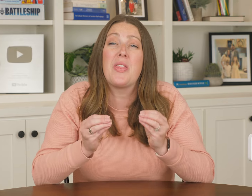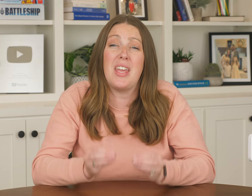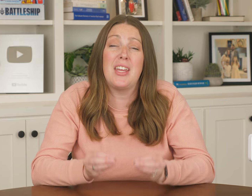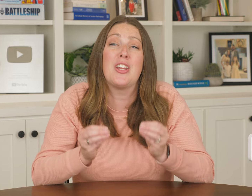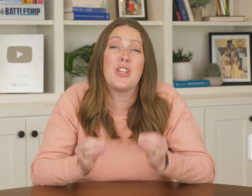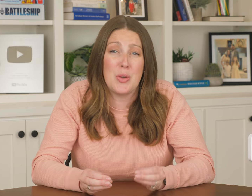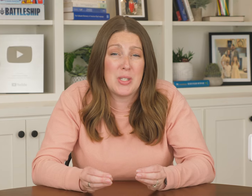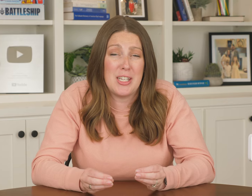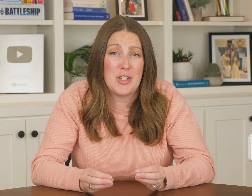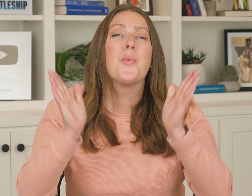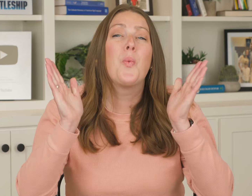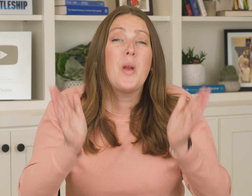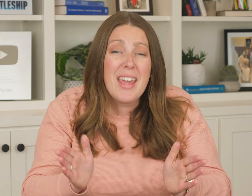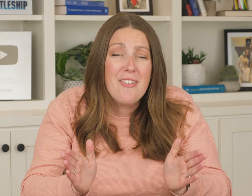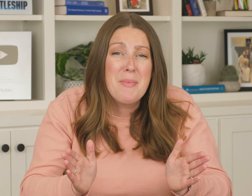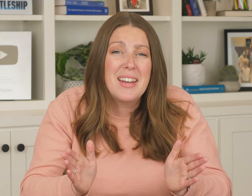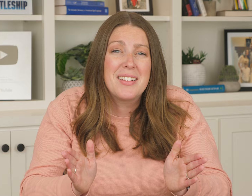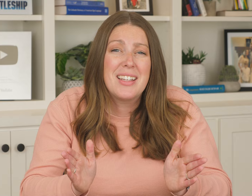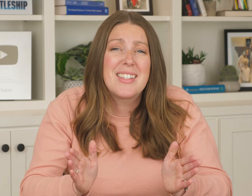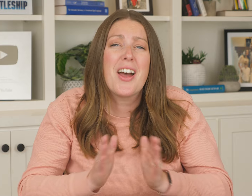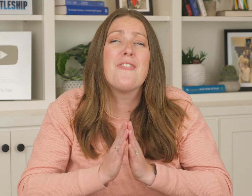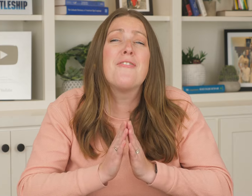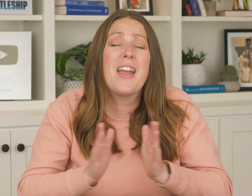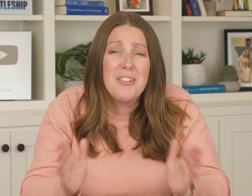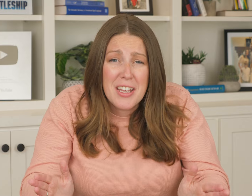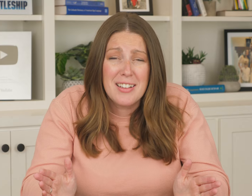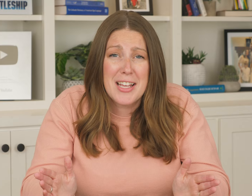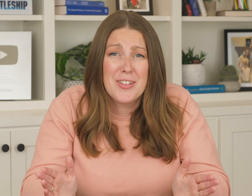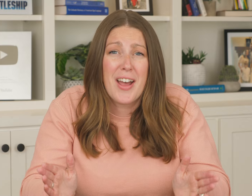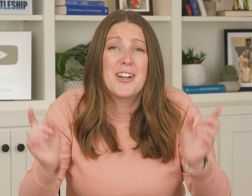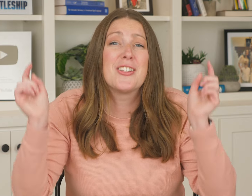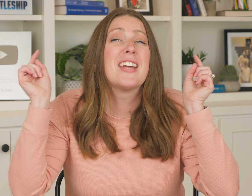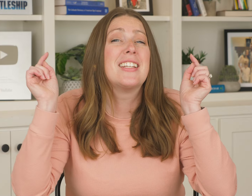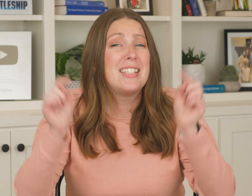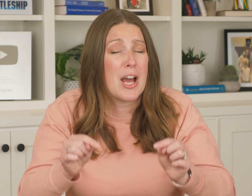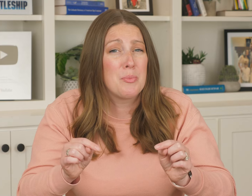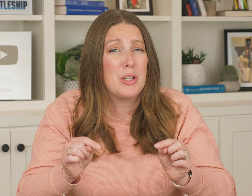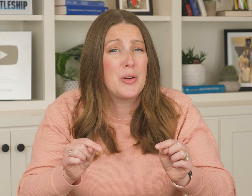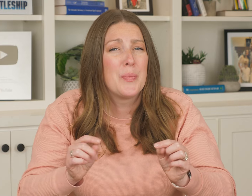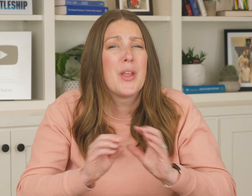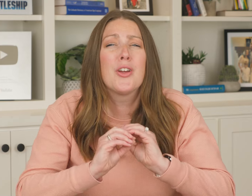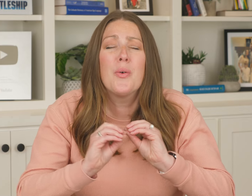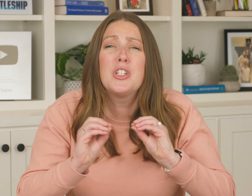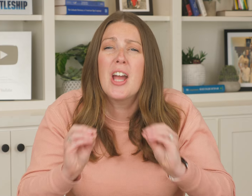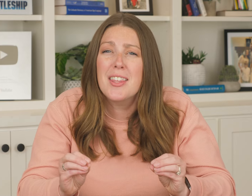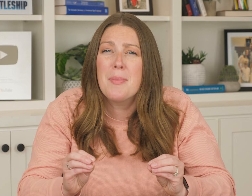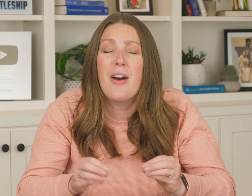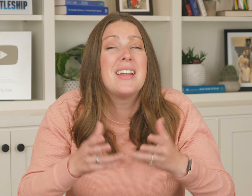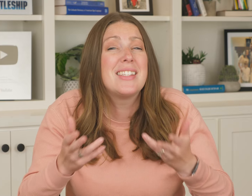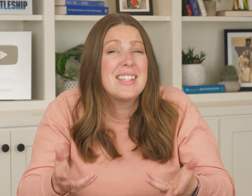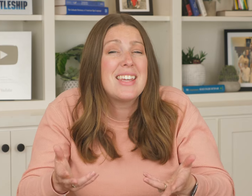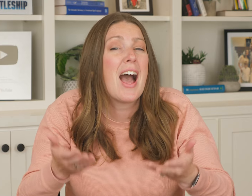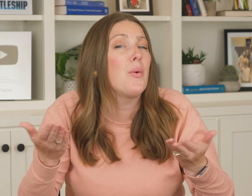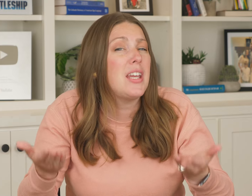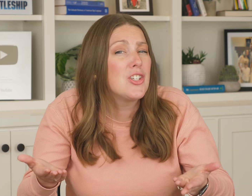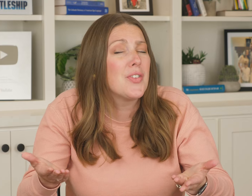within usage. We have made a list of varying classifiers down below. Go and check them out and see how each of them